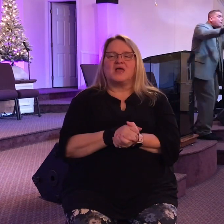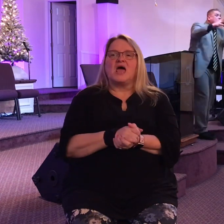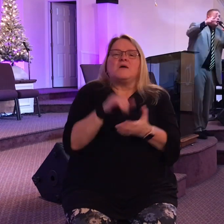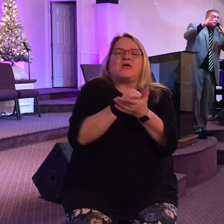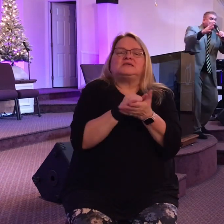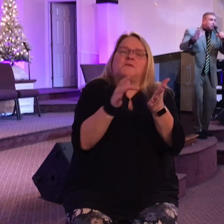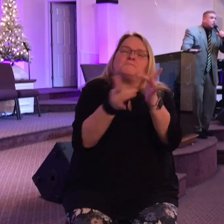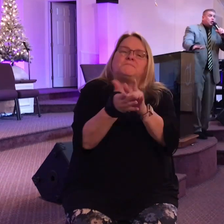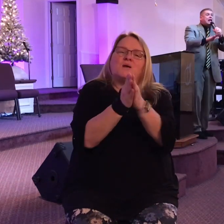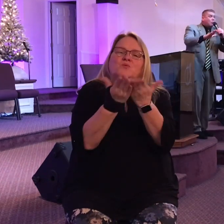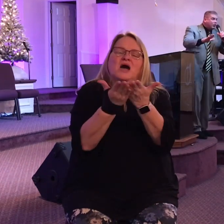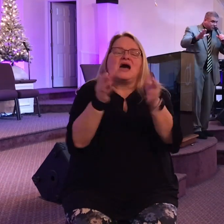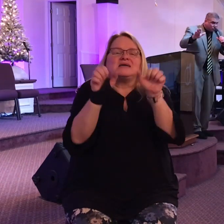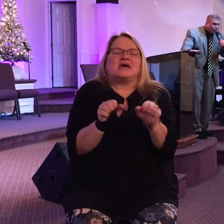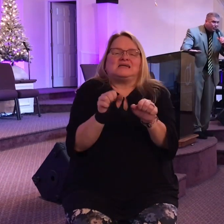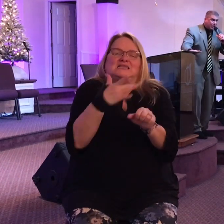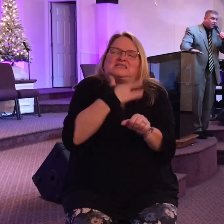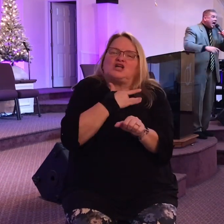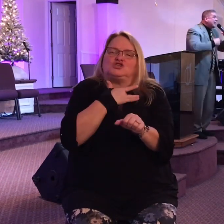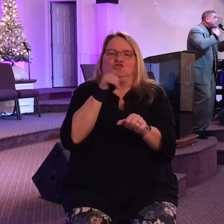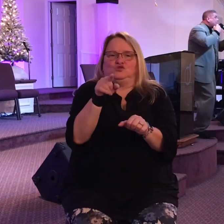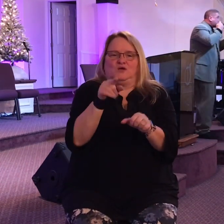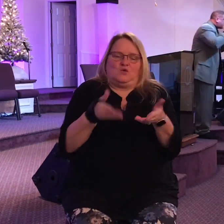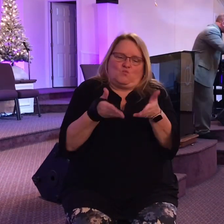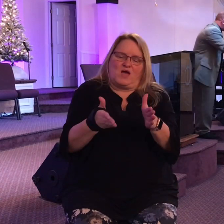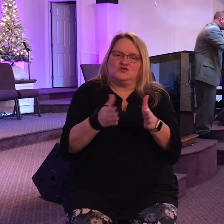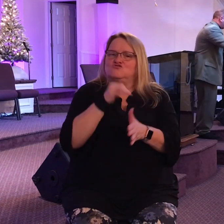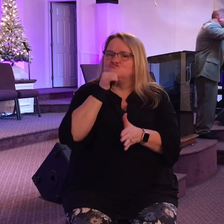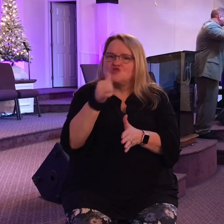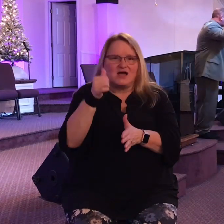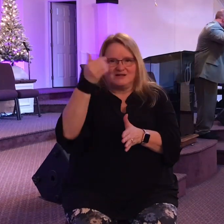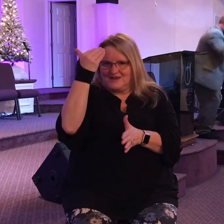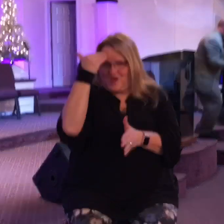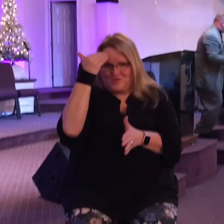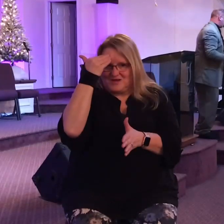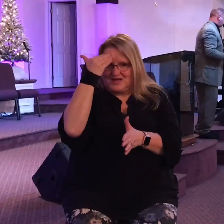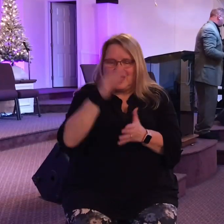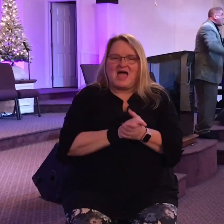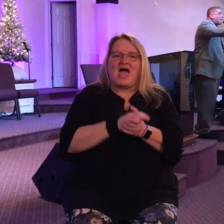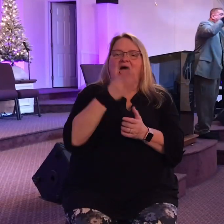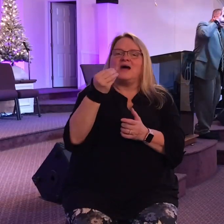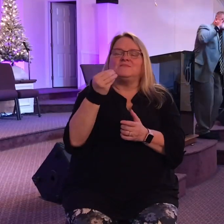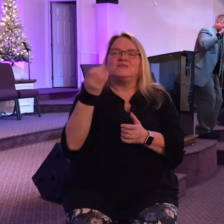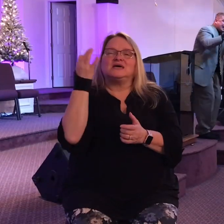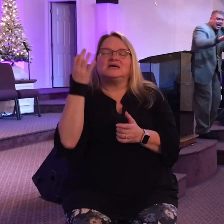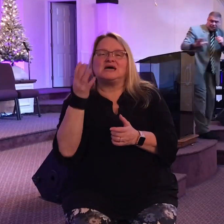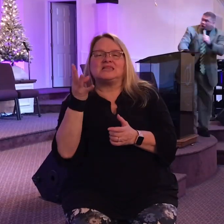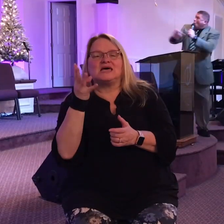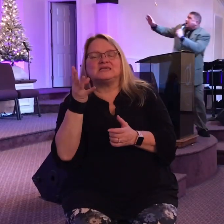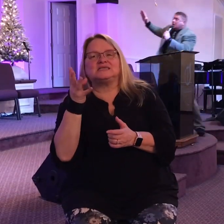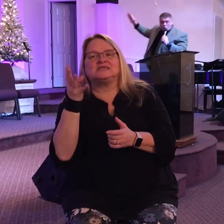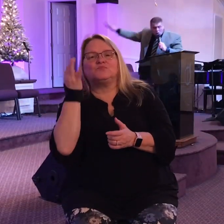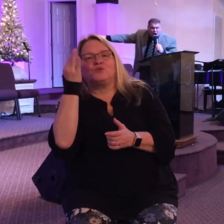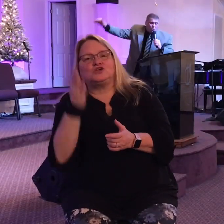you. It will do things to you you didn't want it to do to you. And even the speaker of it is being ministered to it while it's being out